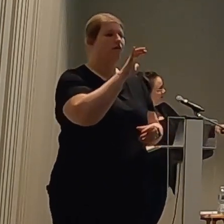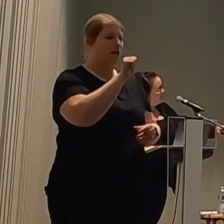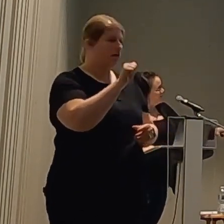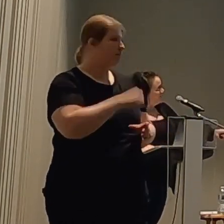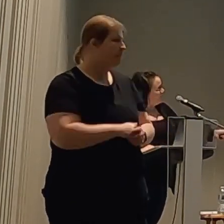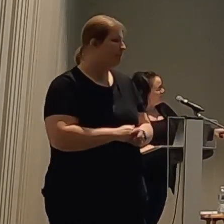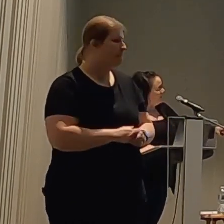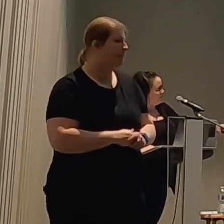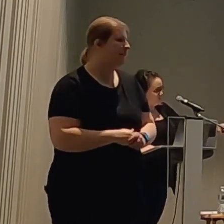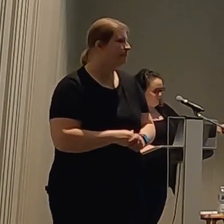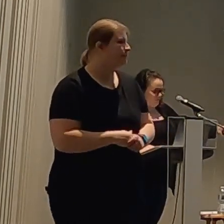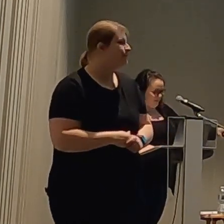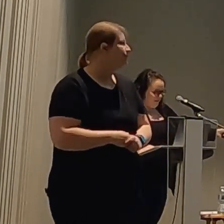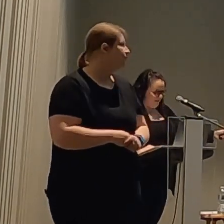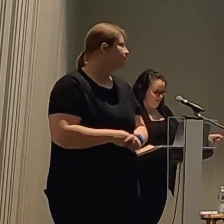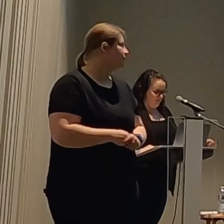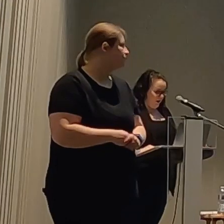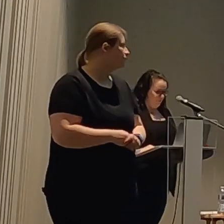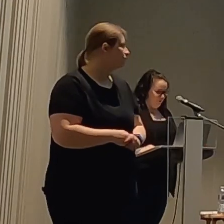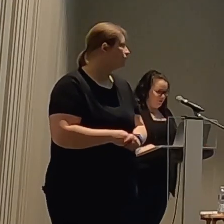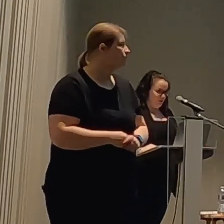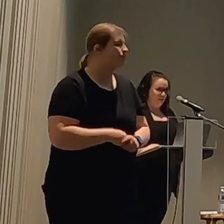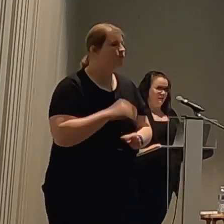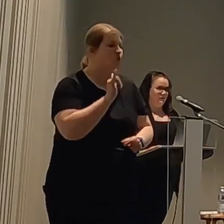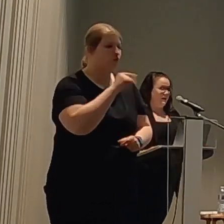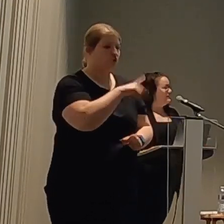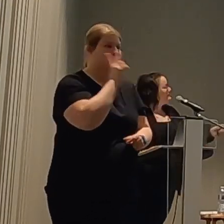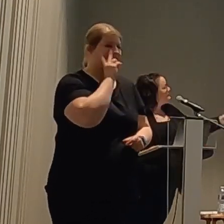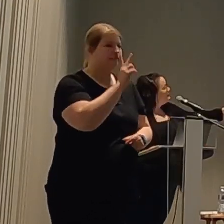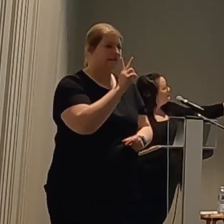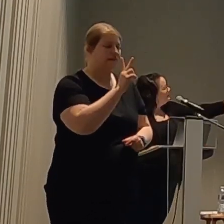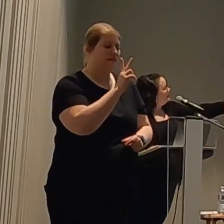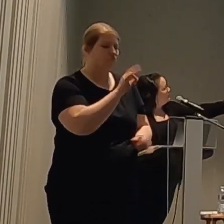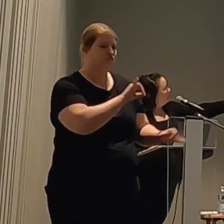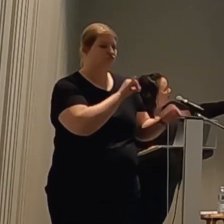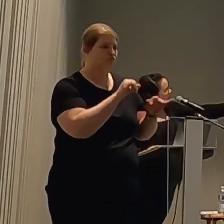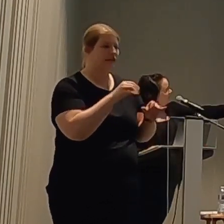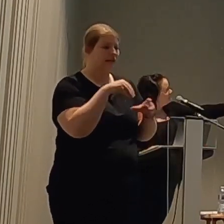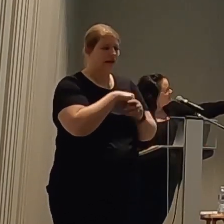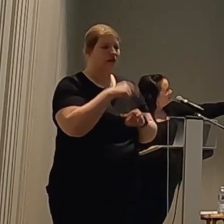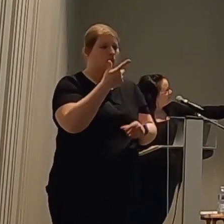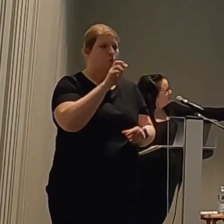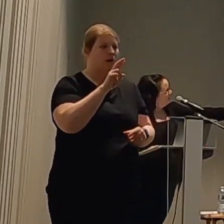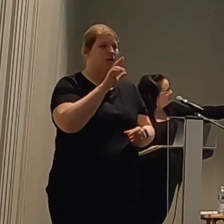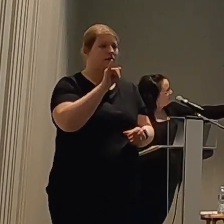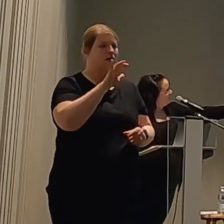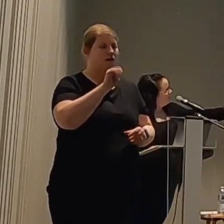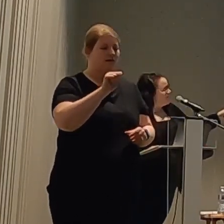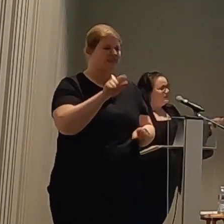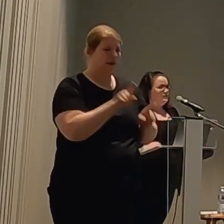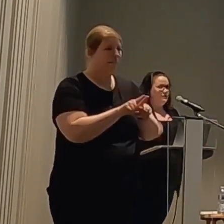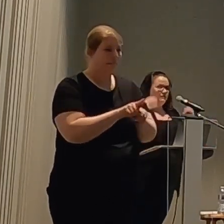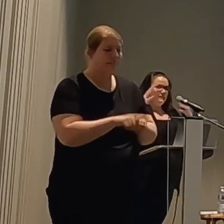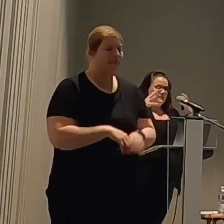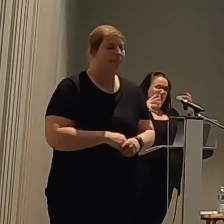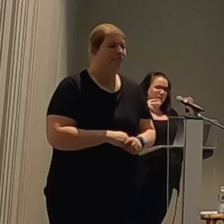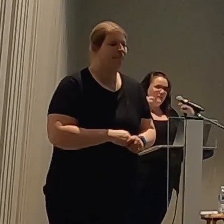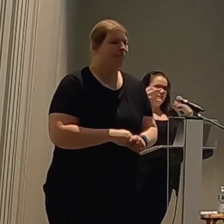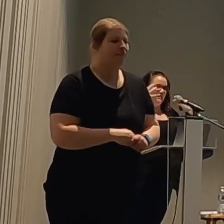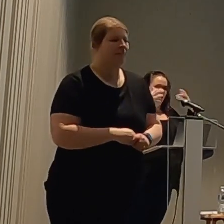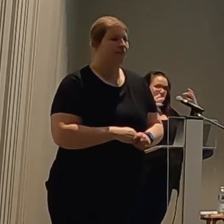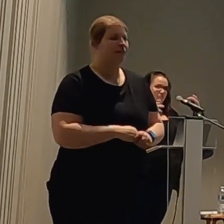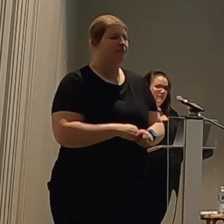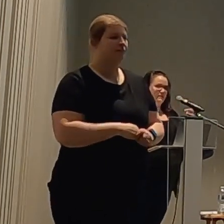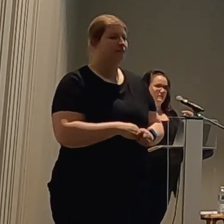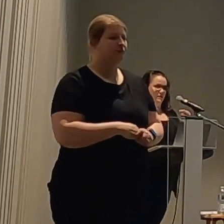Right here, we also see a version of that in Guernica. Same thing here. So you can tell